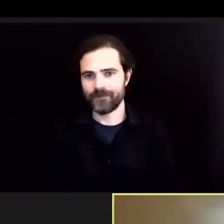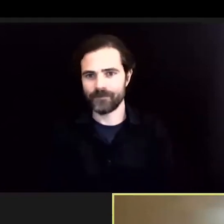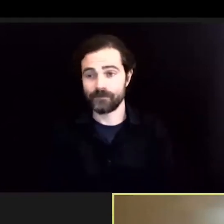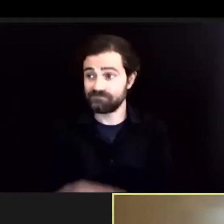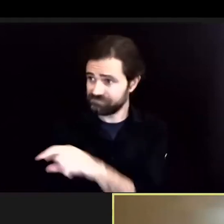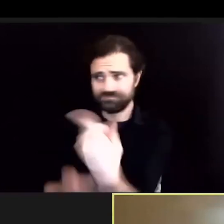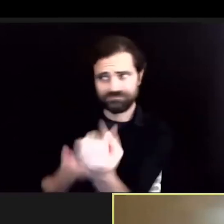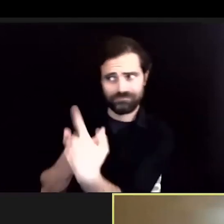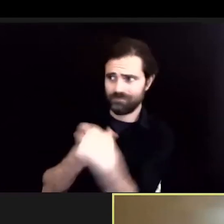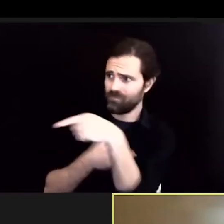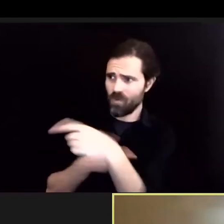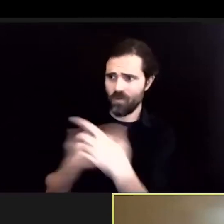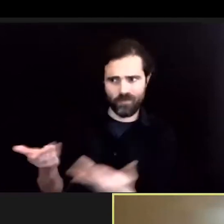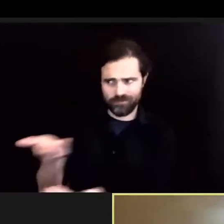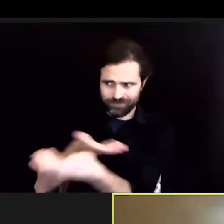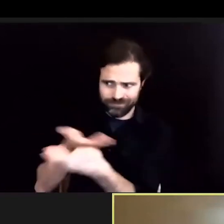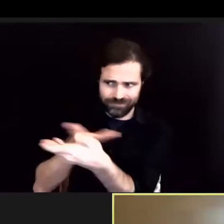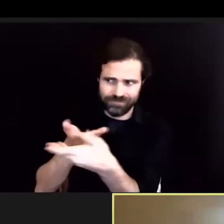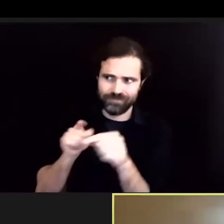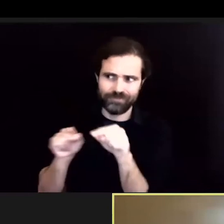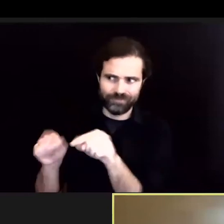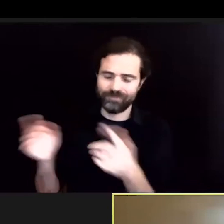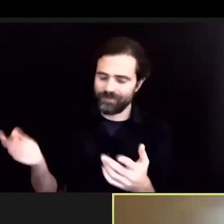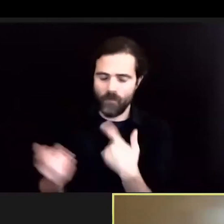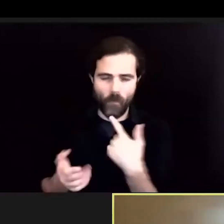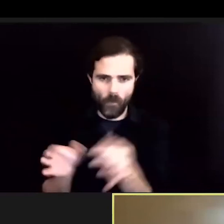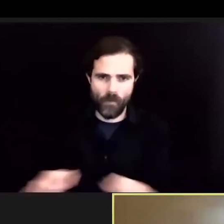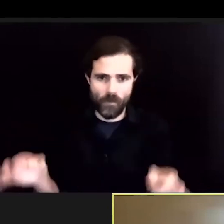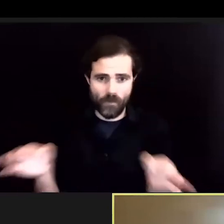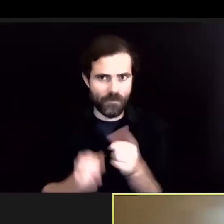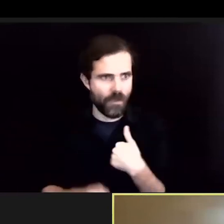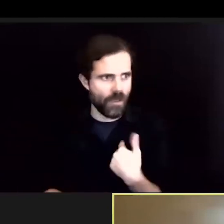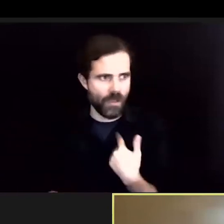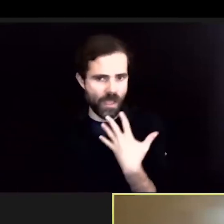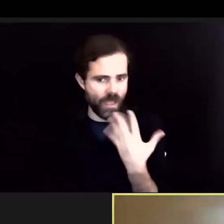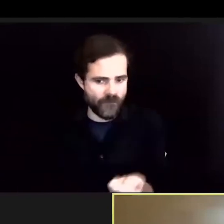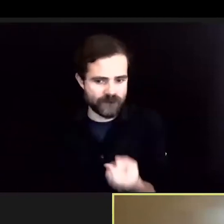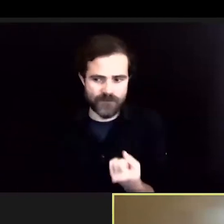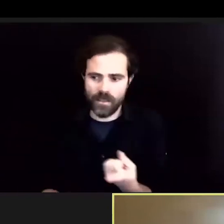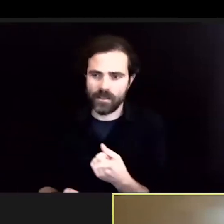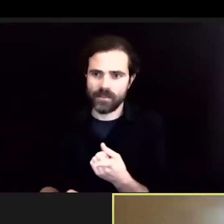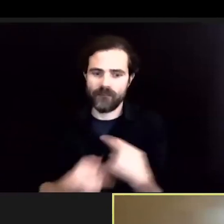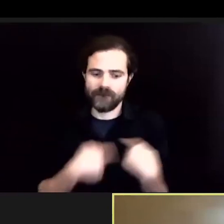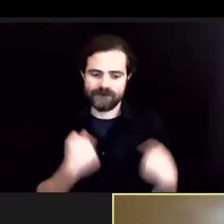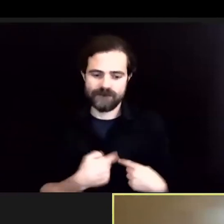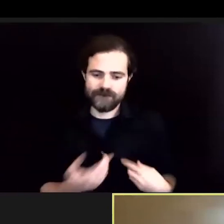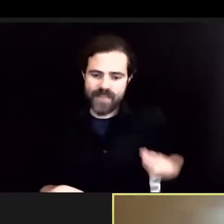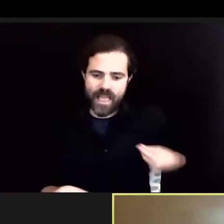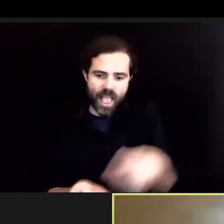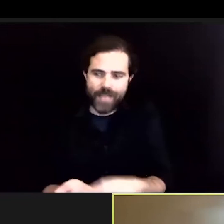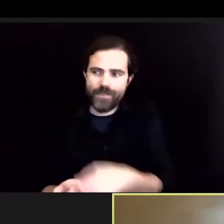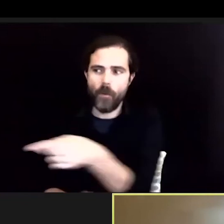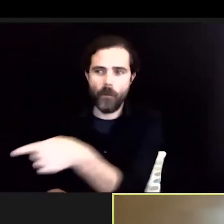great having philanthropic organizations working on social equality and justice and any